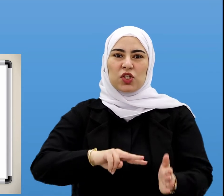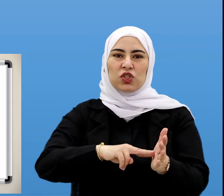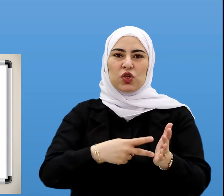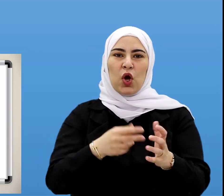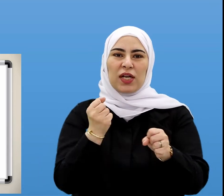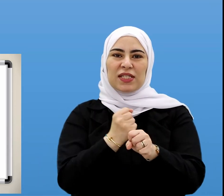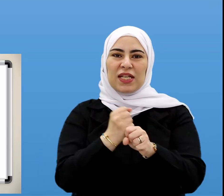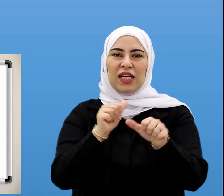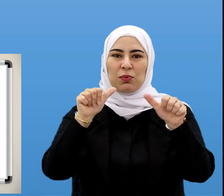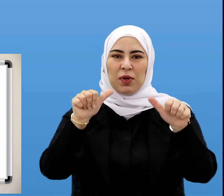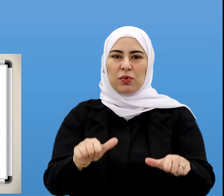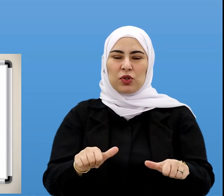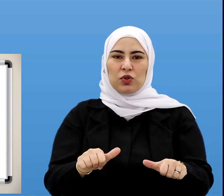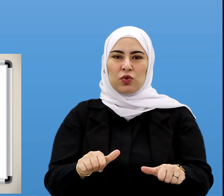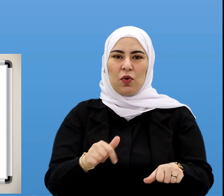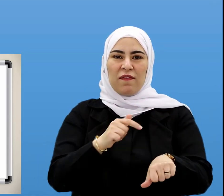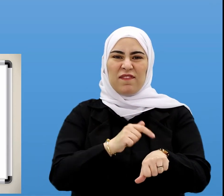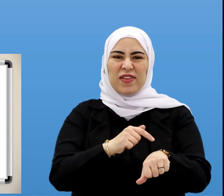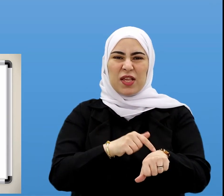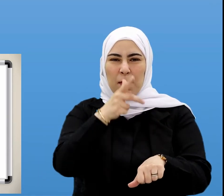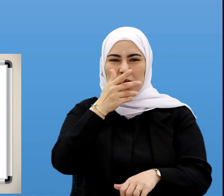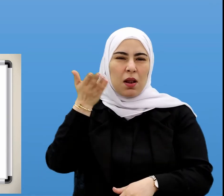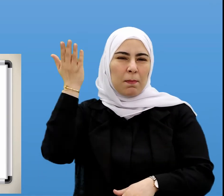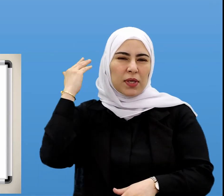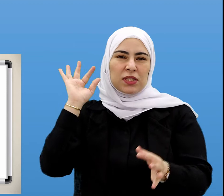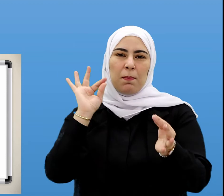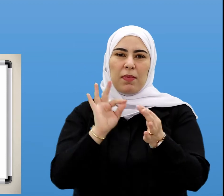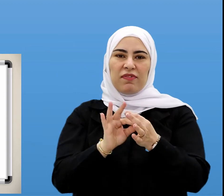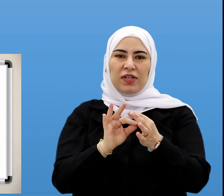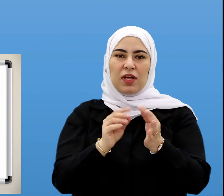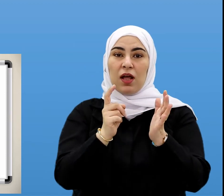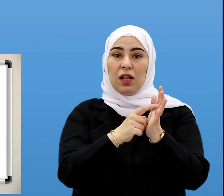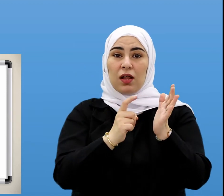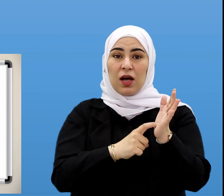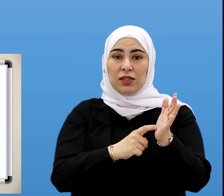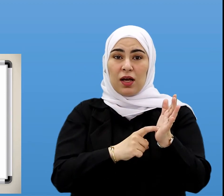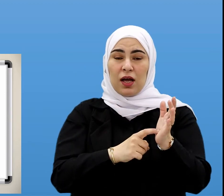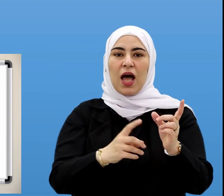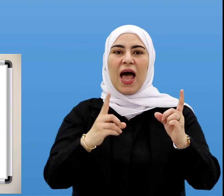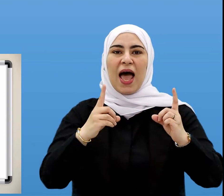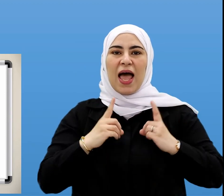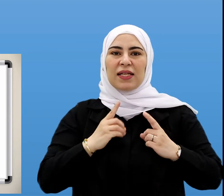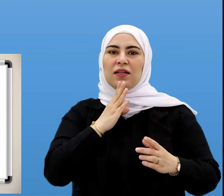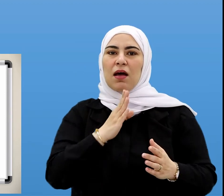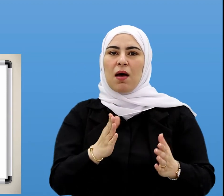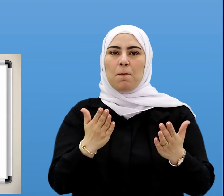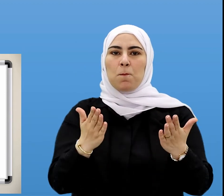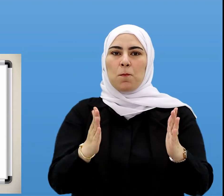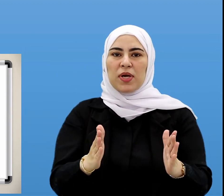in past perfect. Here is the rule. Had been plus able to.